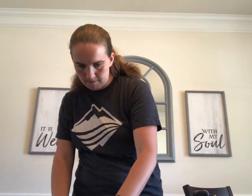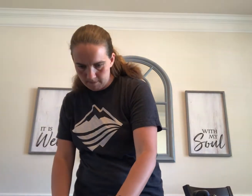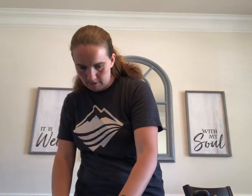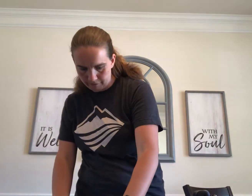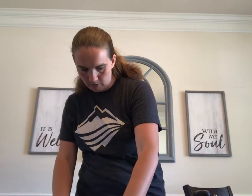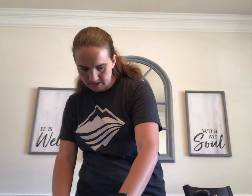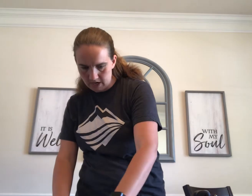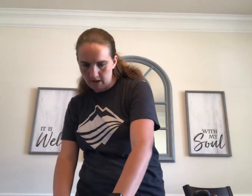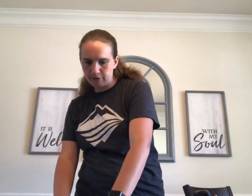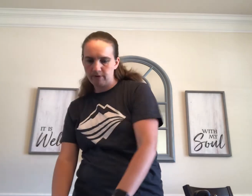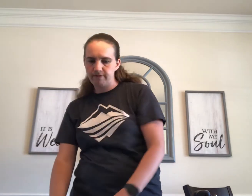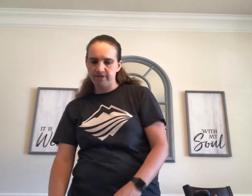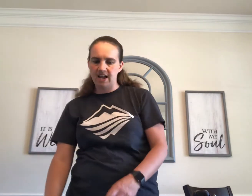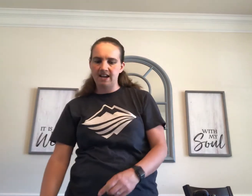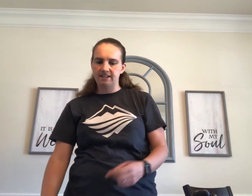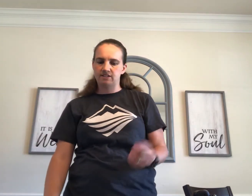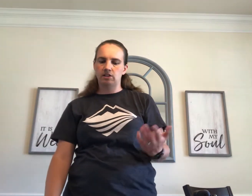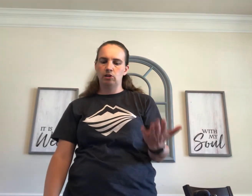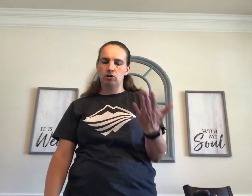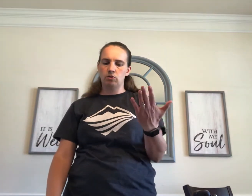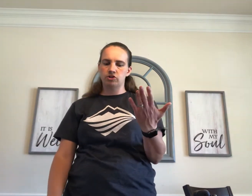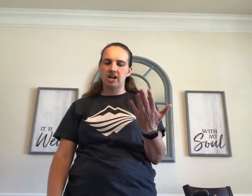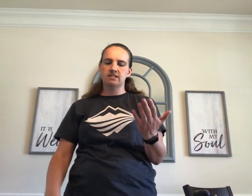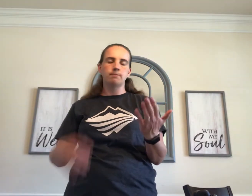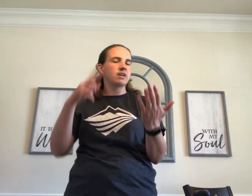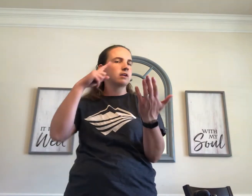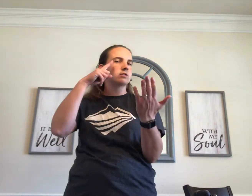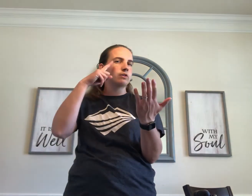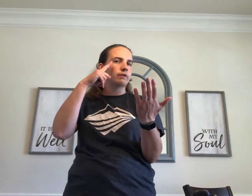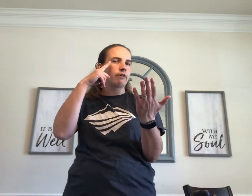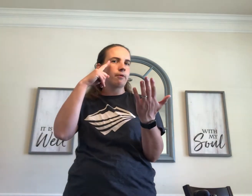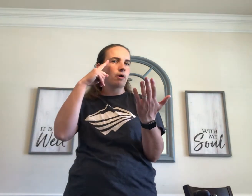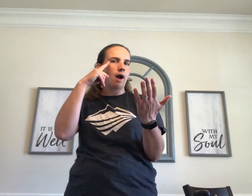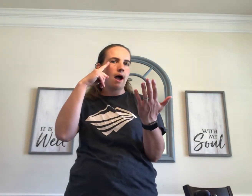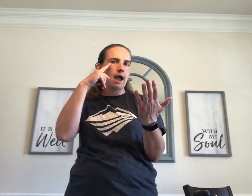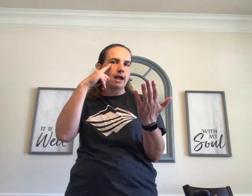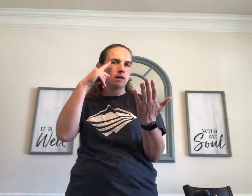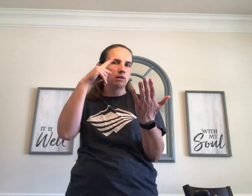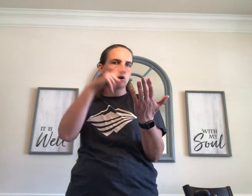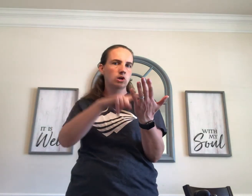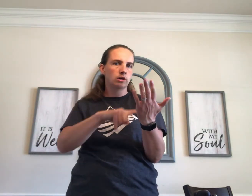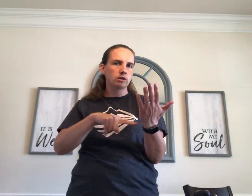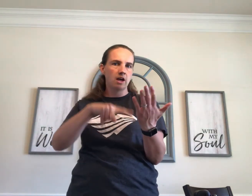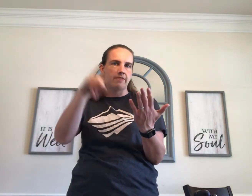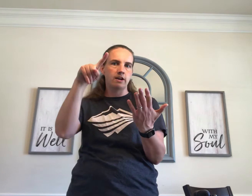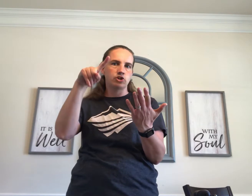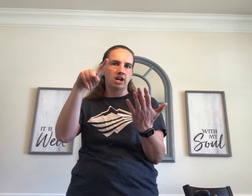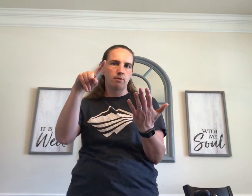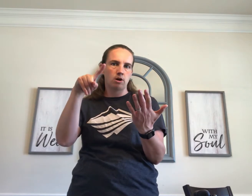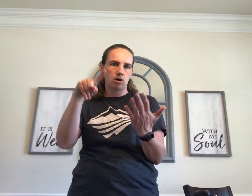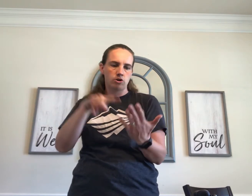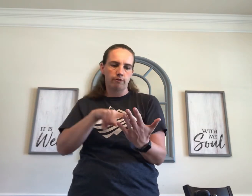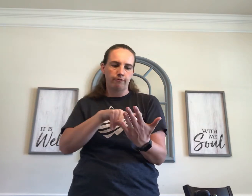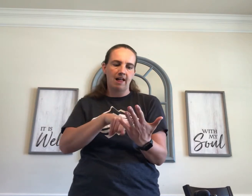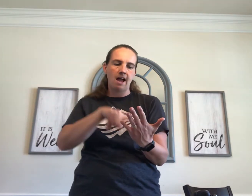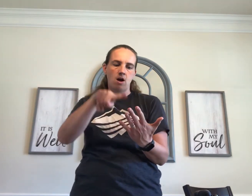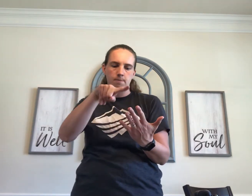The 4th sign on 358 is to look or check something. So you've got from your eye, look, and then a check mark on your flat opposite